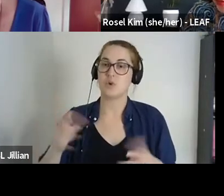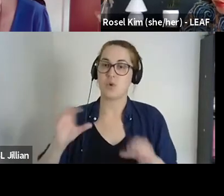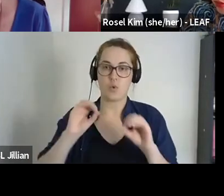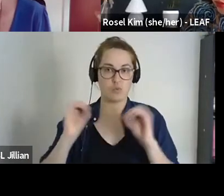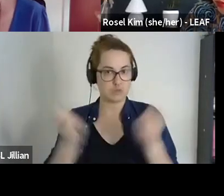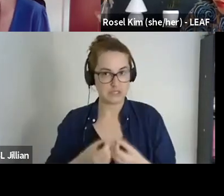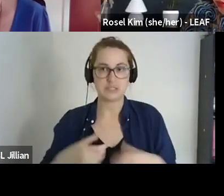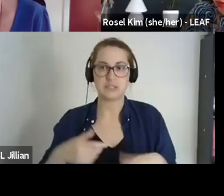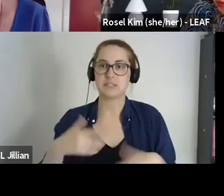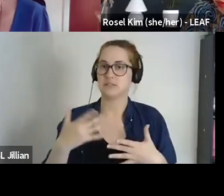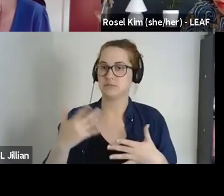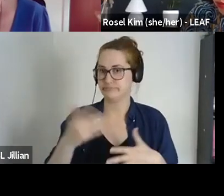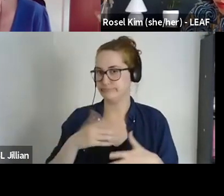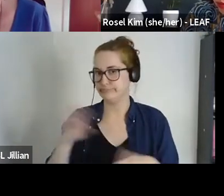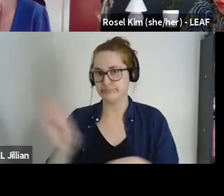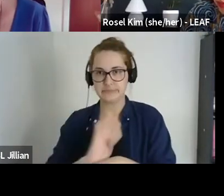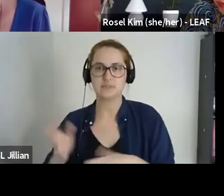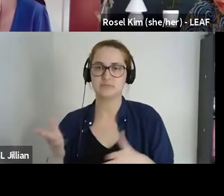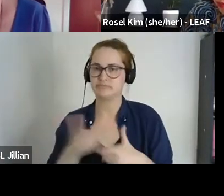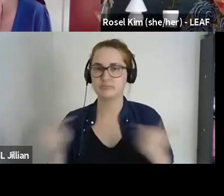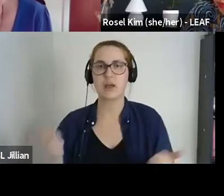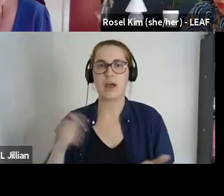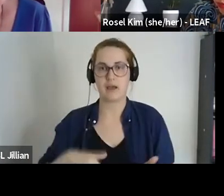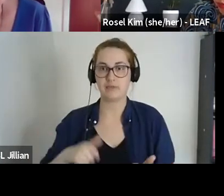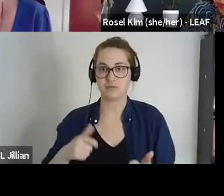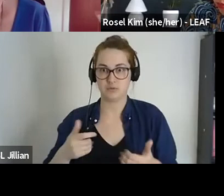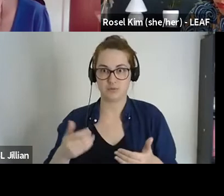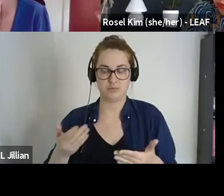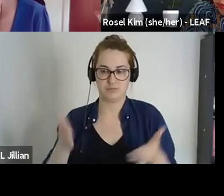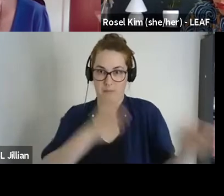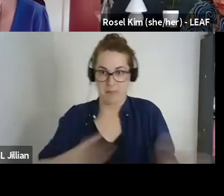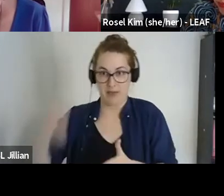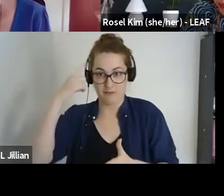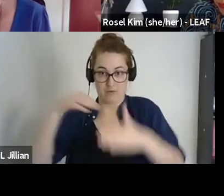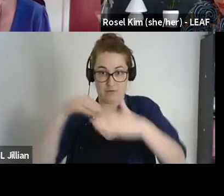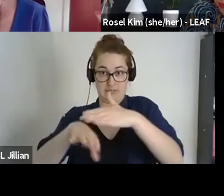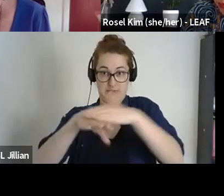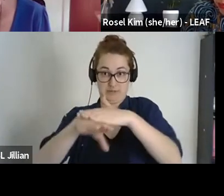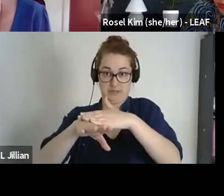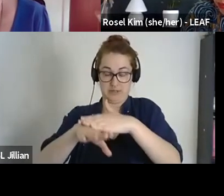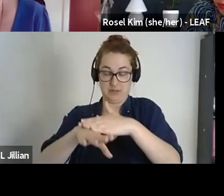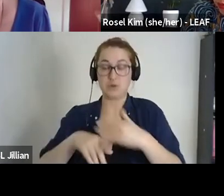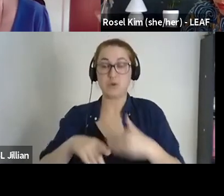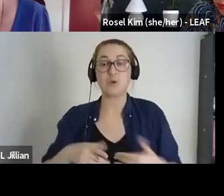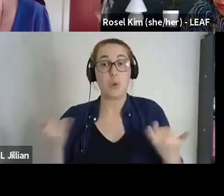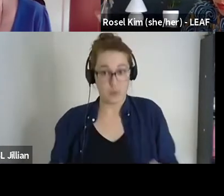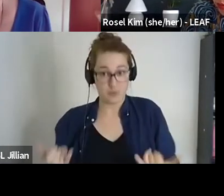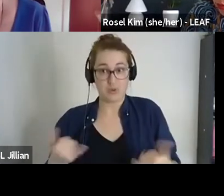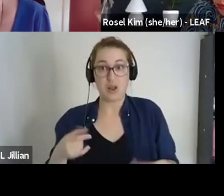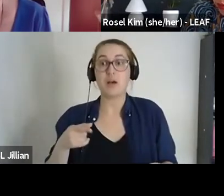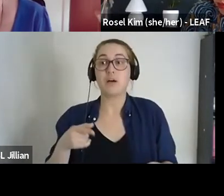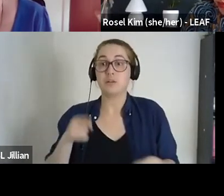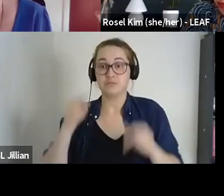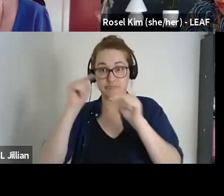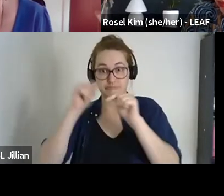plans. So the first thing they have to do in creating their plan is actually identify what are the intersectional barriers